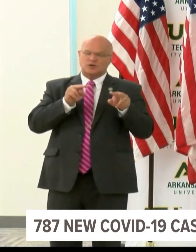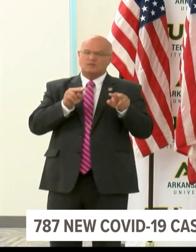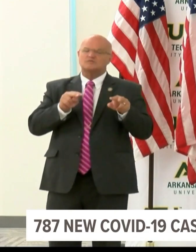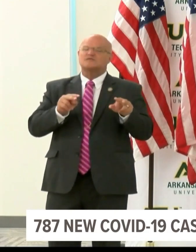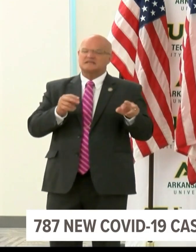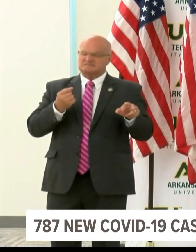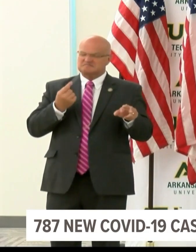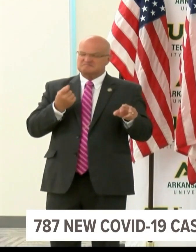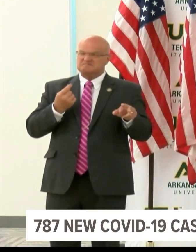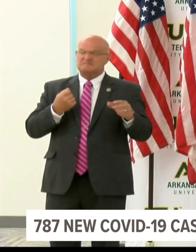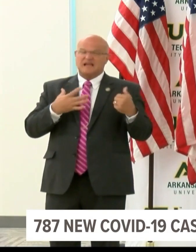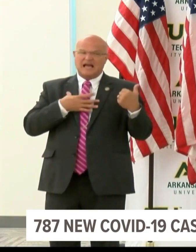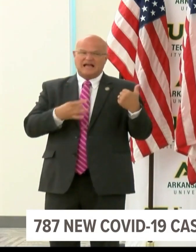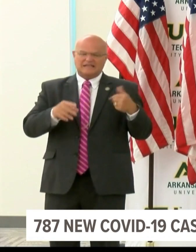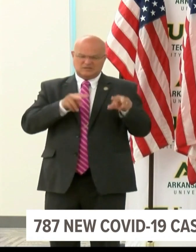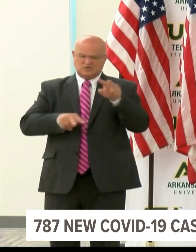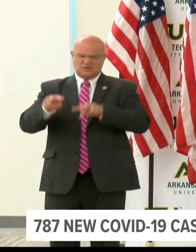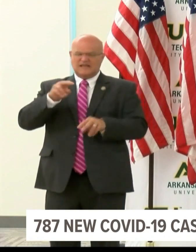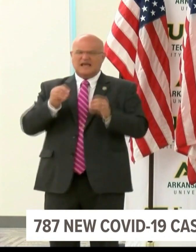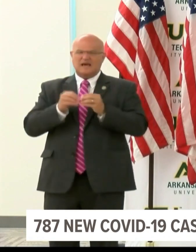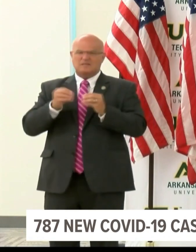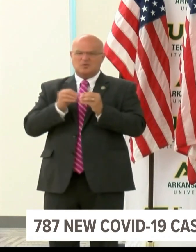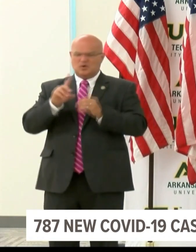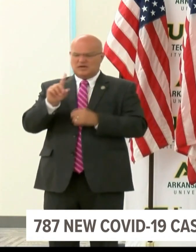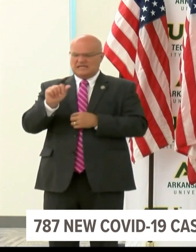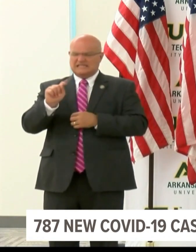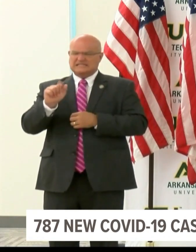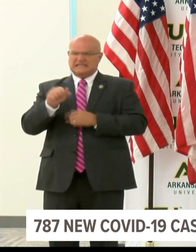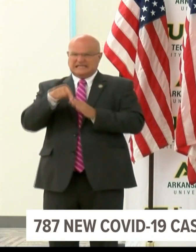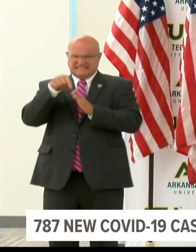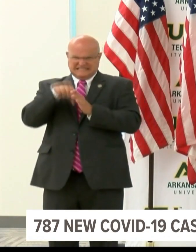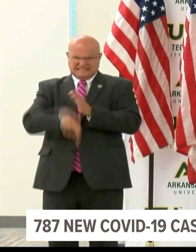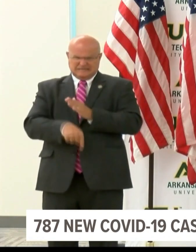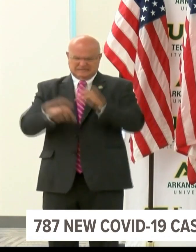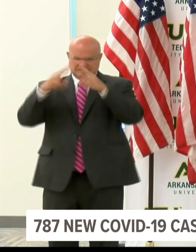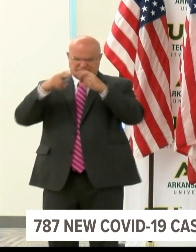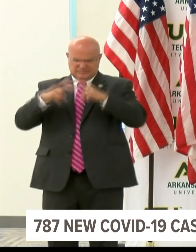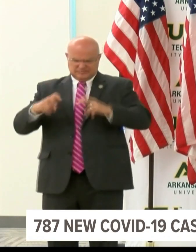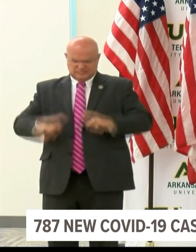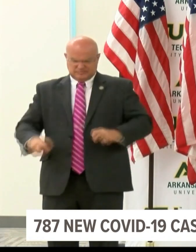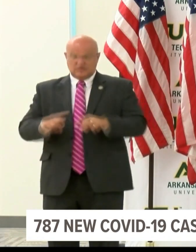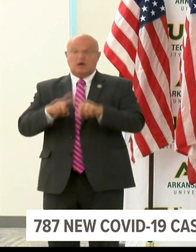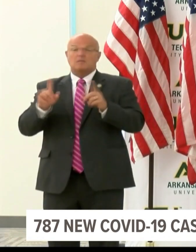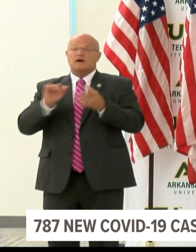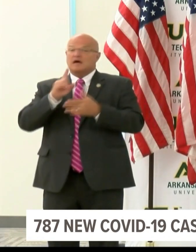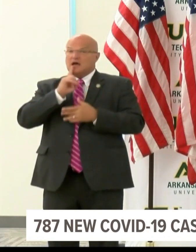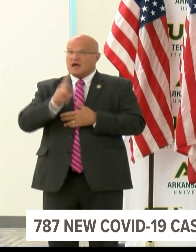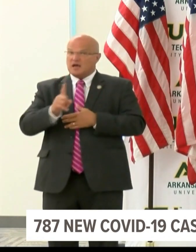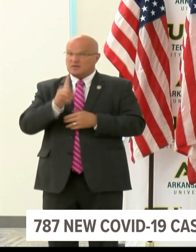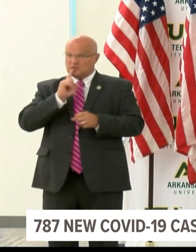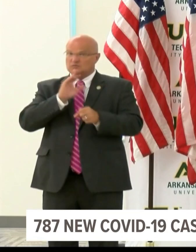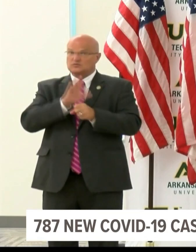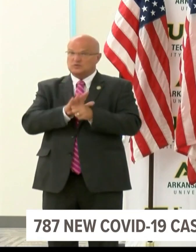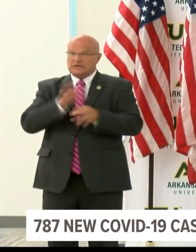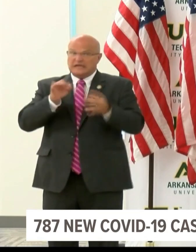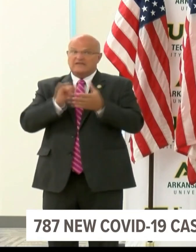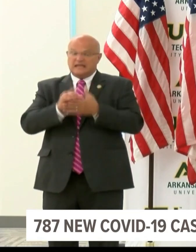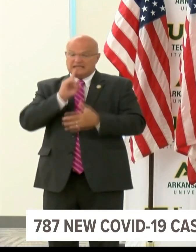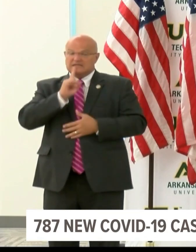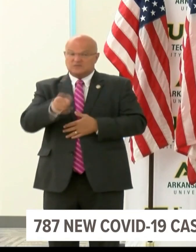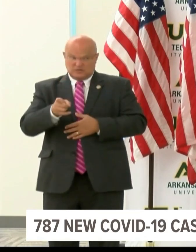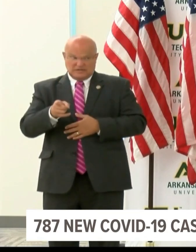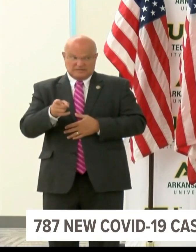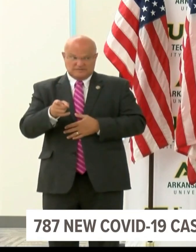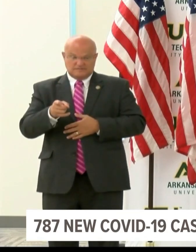observation. I'd like to look at that data more deeply, but that would actually be reassuring if that is in fact